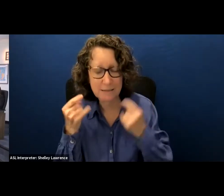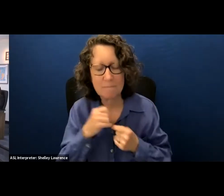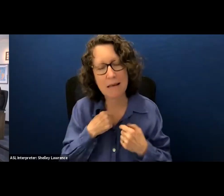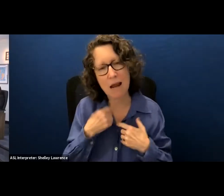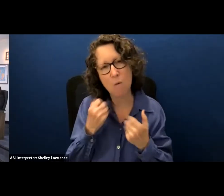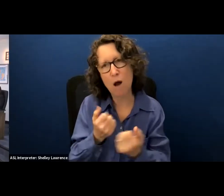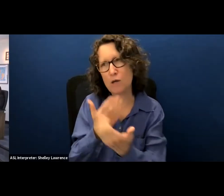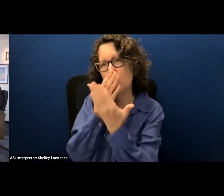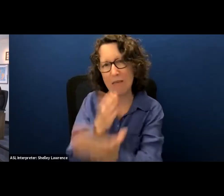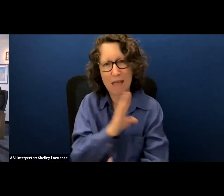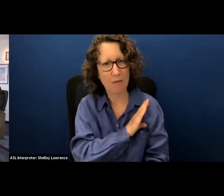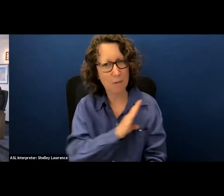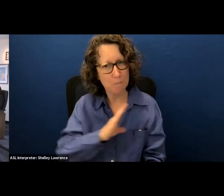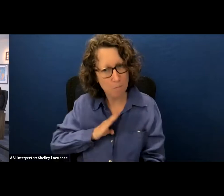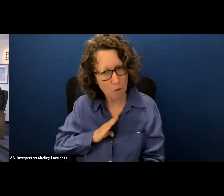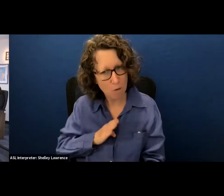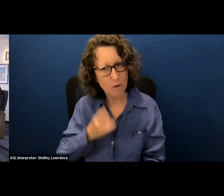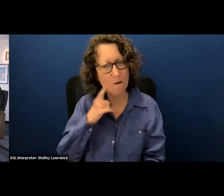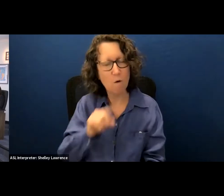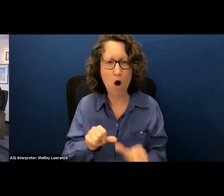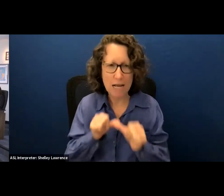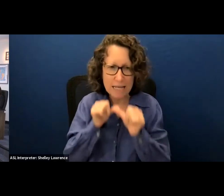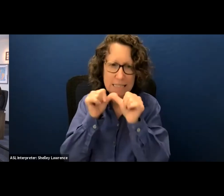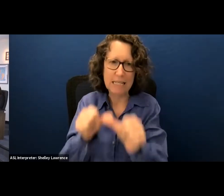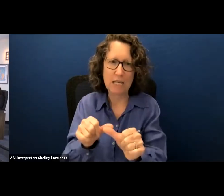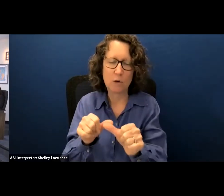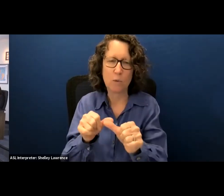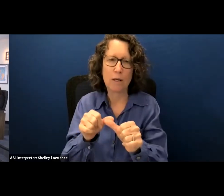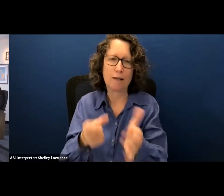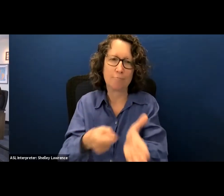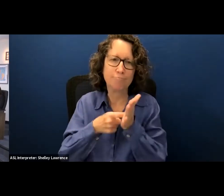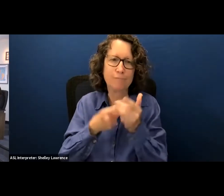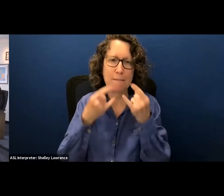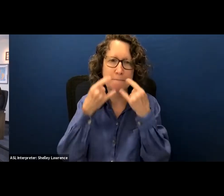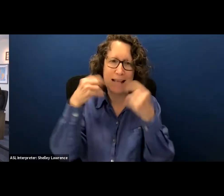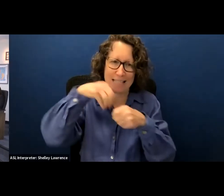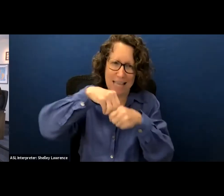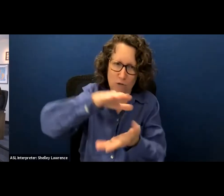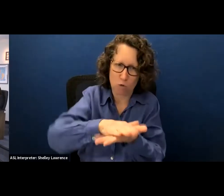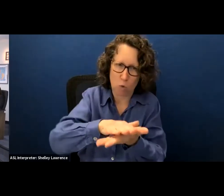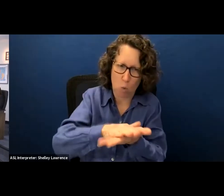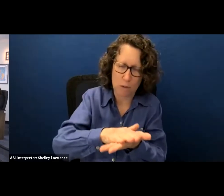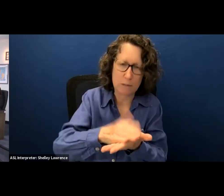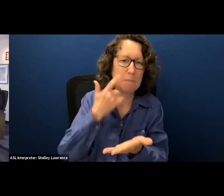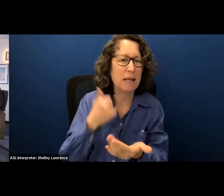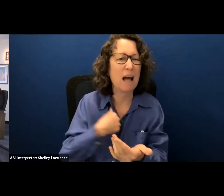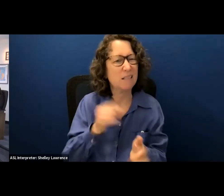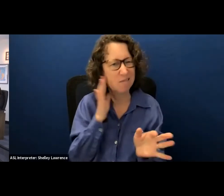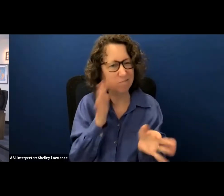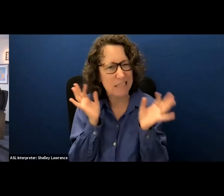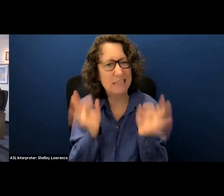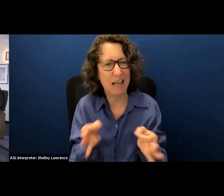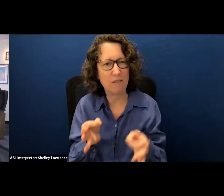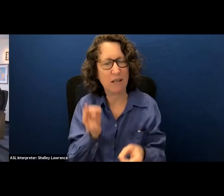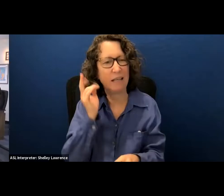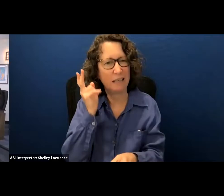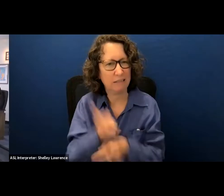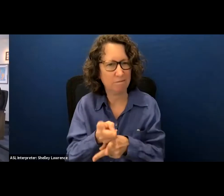want to thank the board for continuing mask mandates within schools, because it definitely